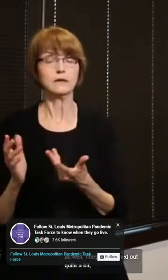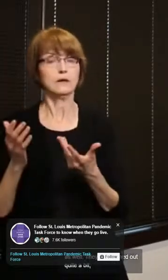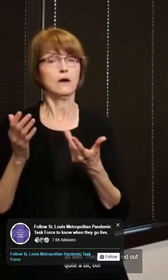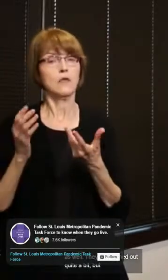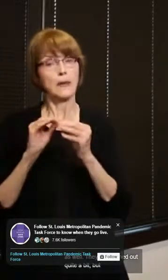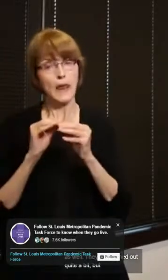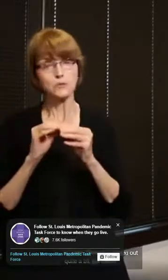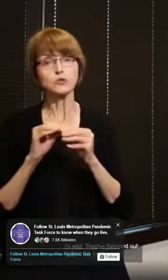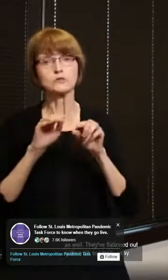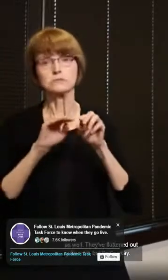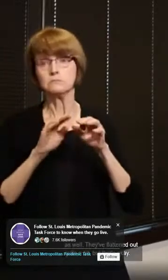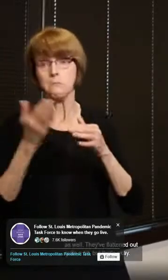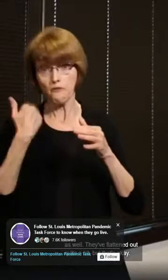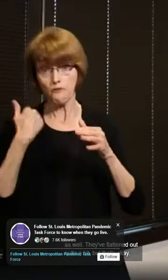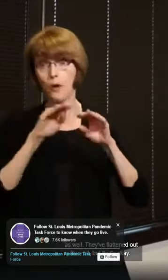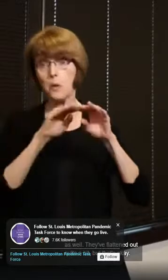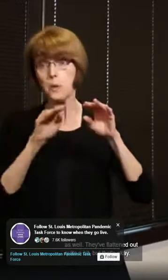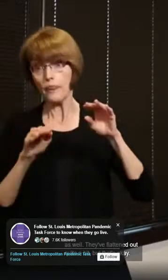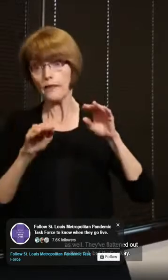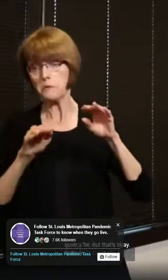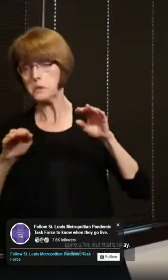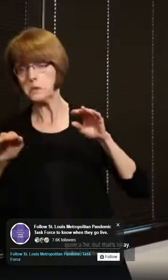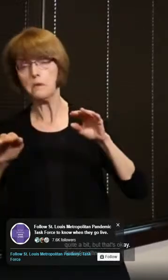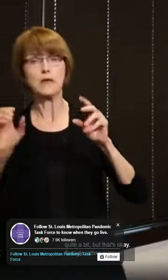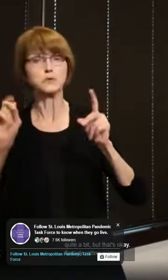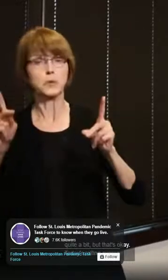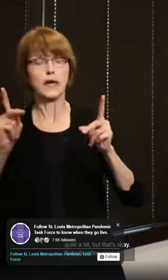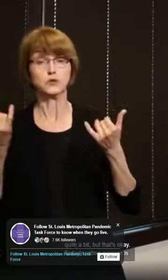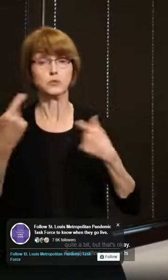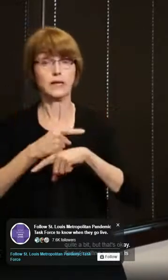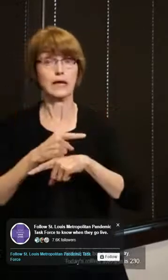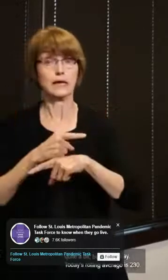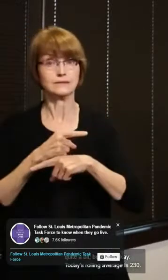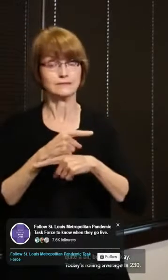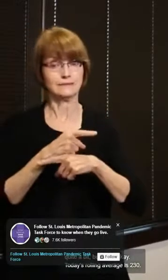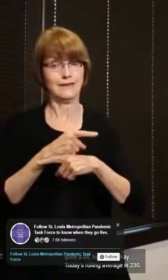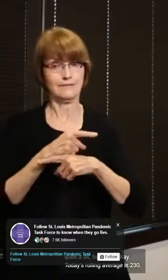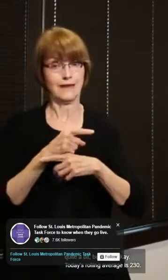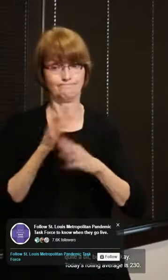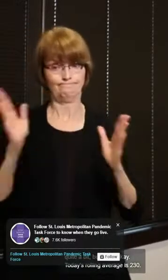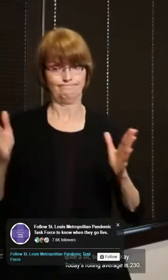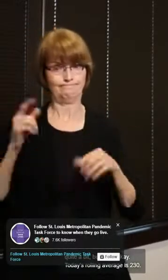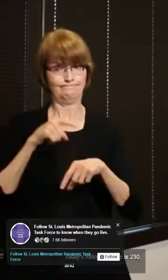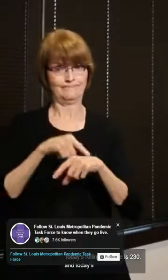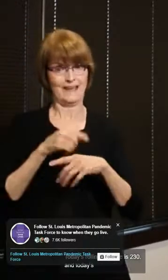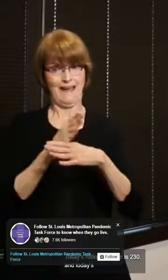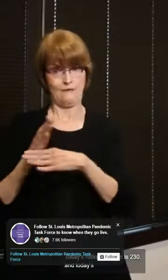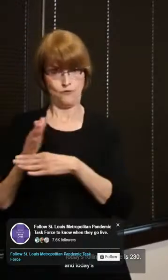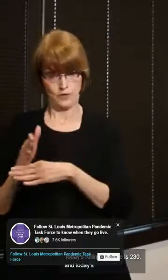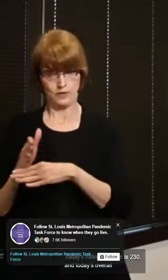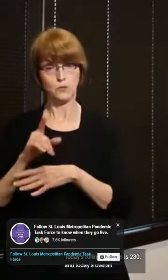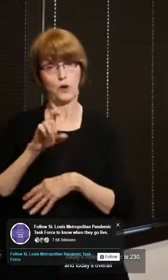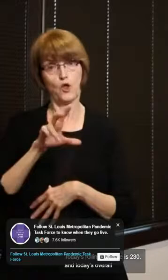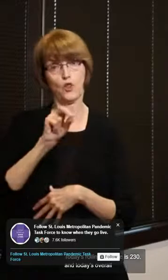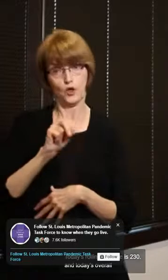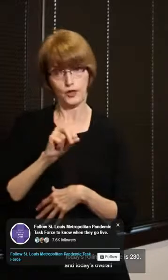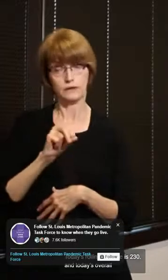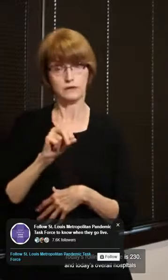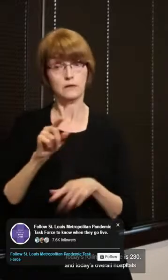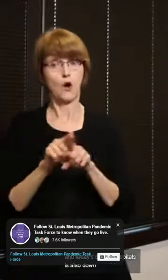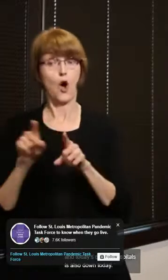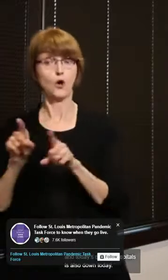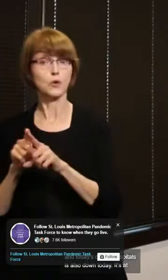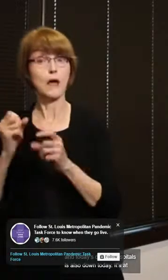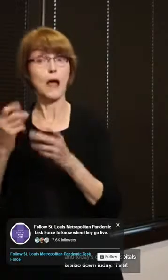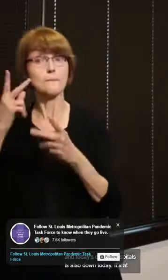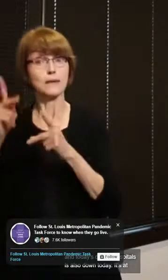but that's okay. Today's rolling average is 230. And today's overall hospital census is also down. Today it's